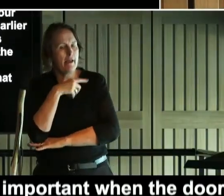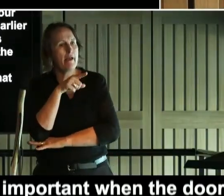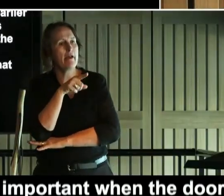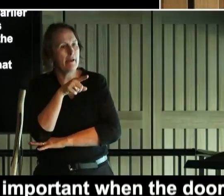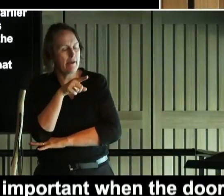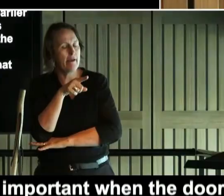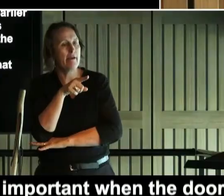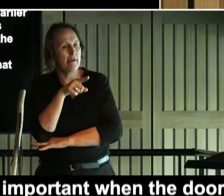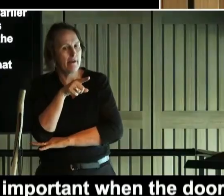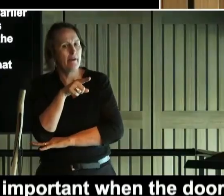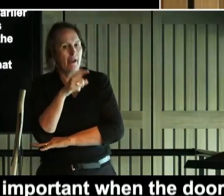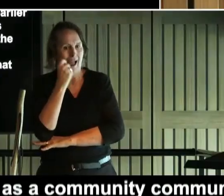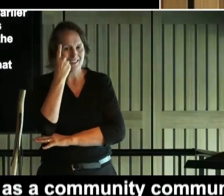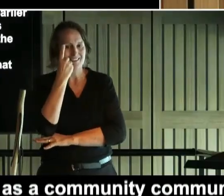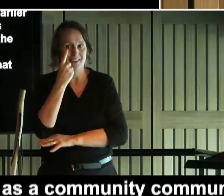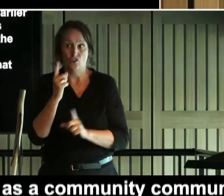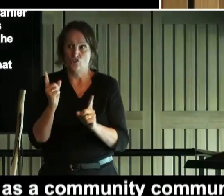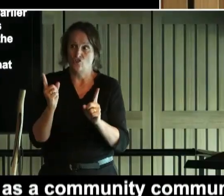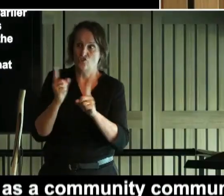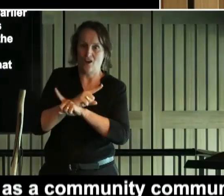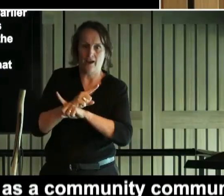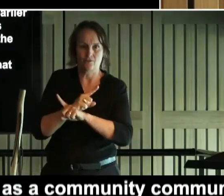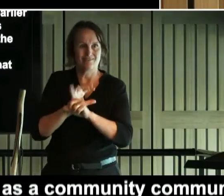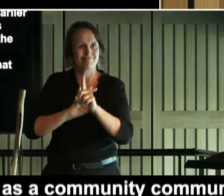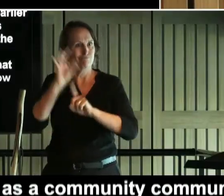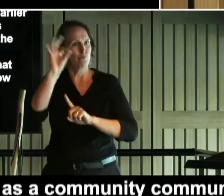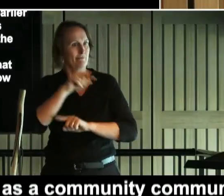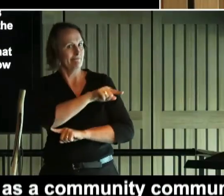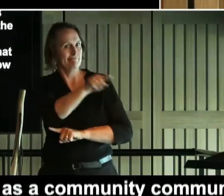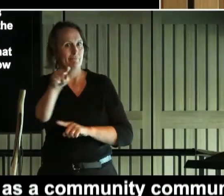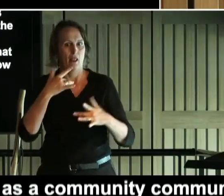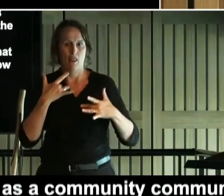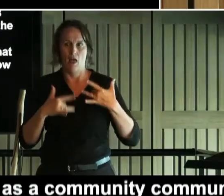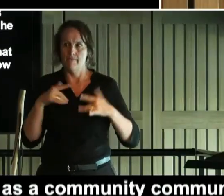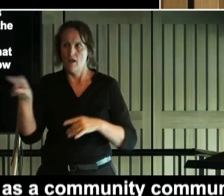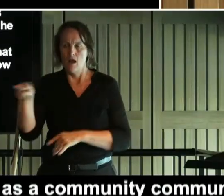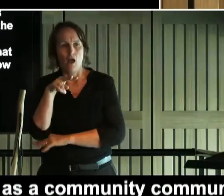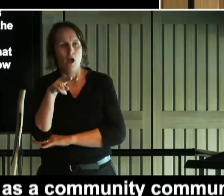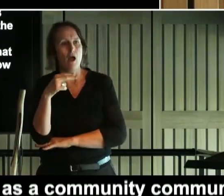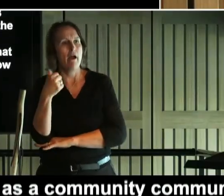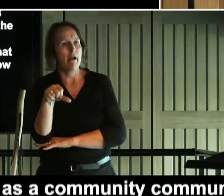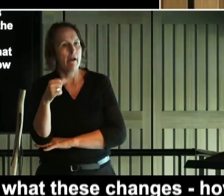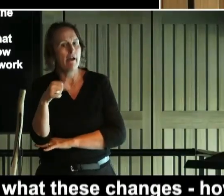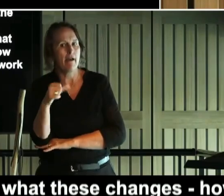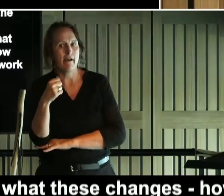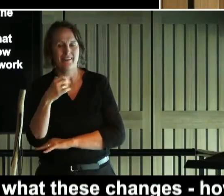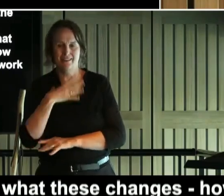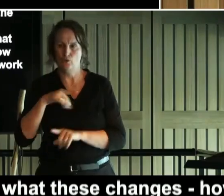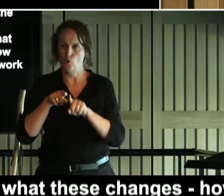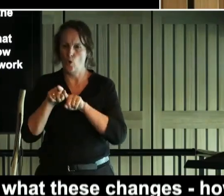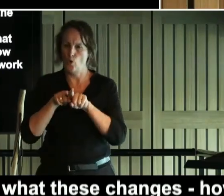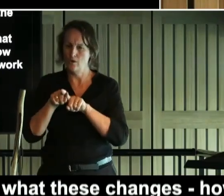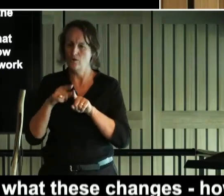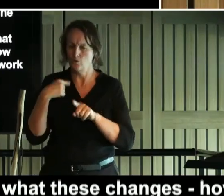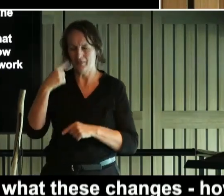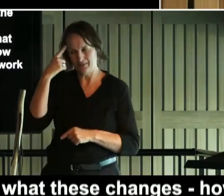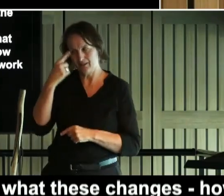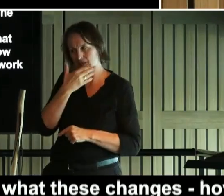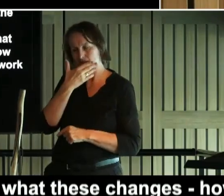these changes, how they change lives and how they allow more work to be created and things like that. So I think that there's a